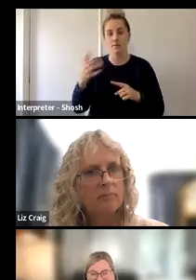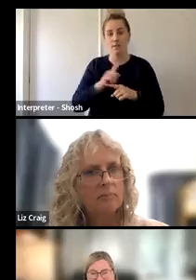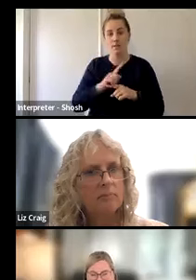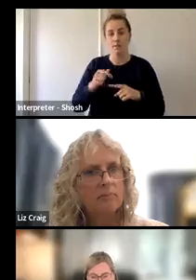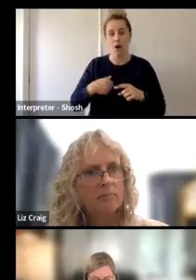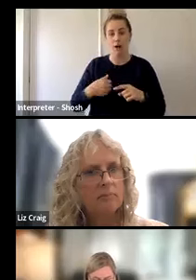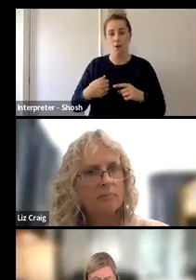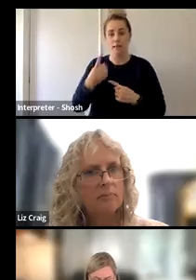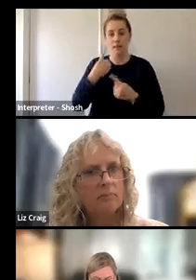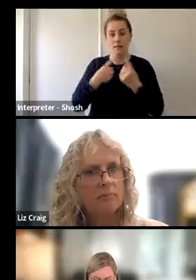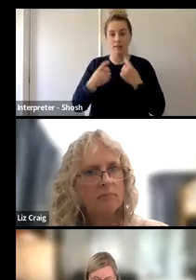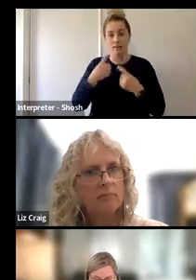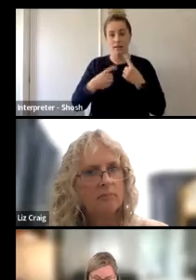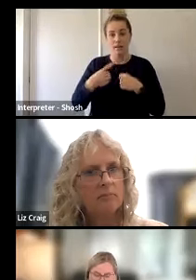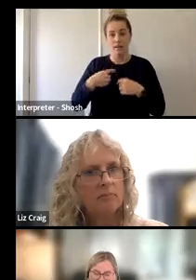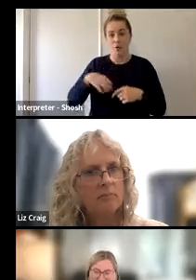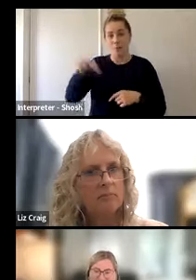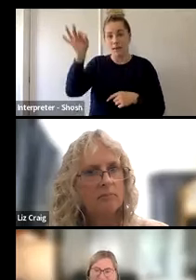apart for being naive and